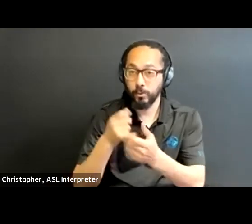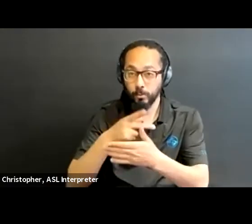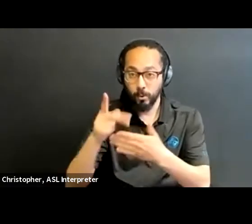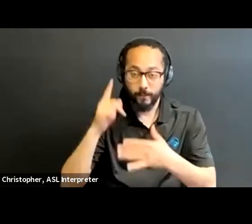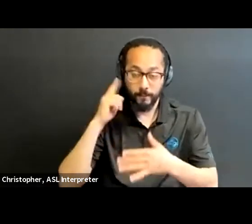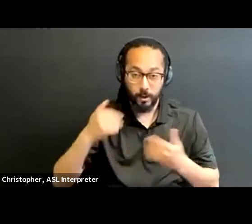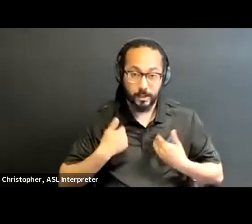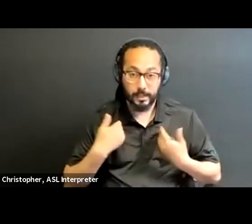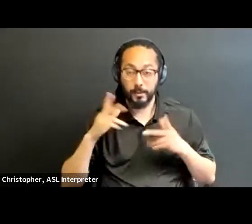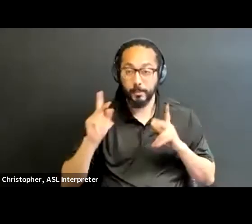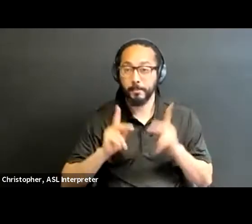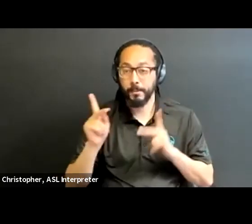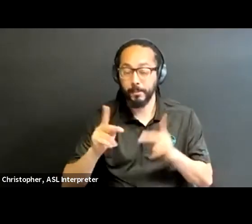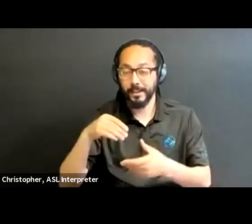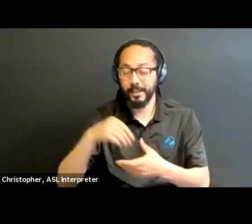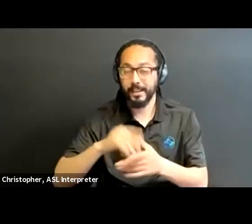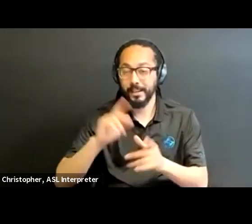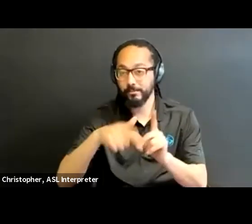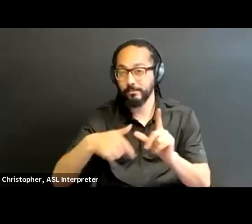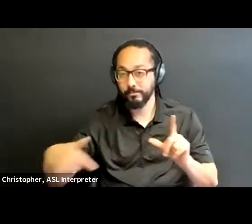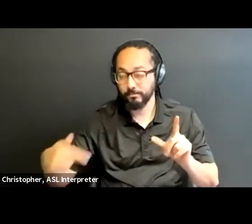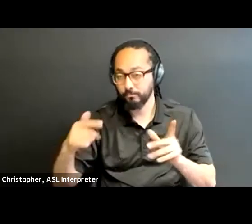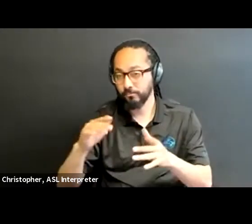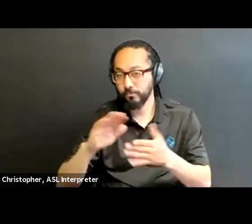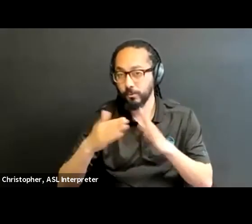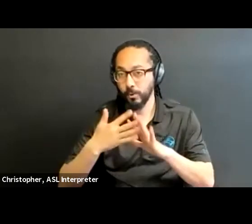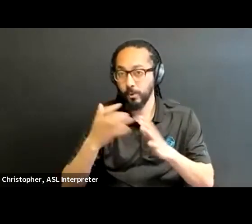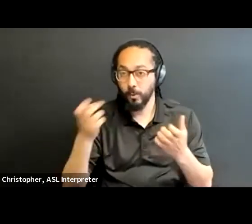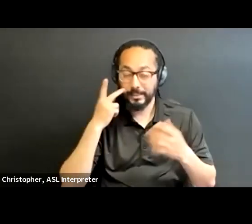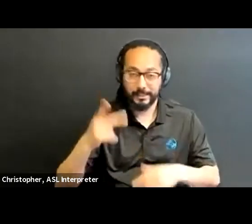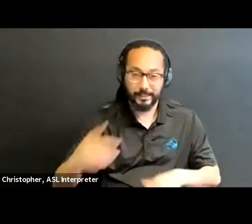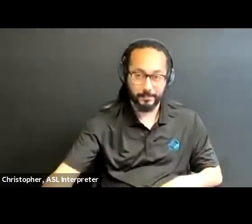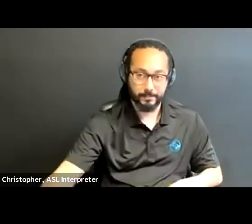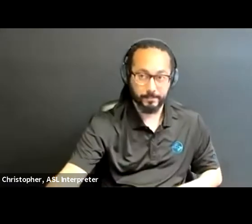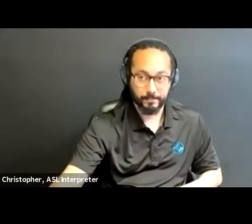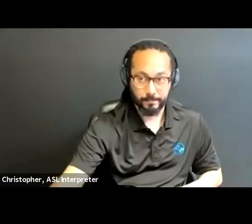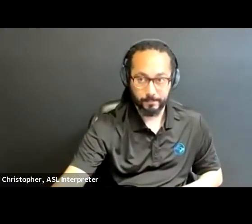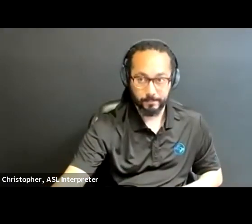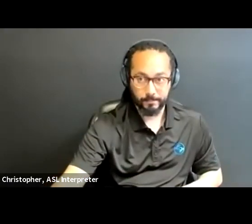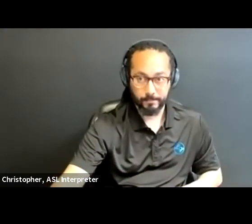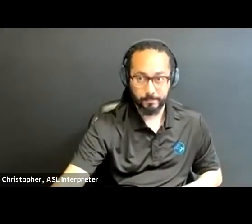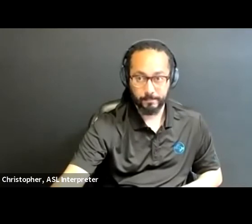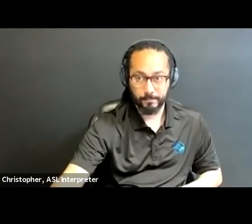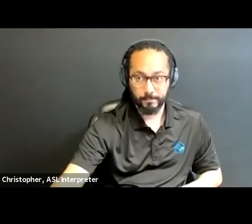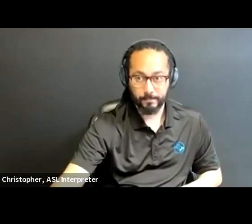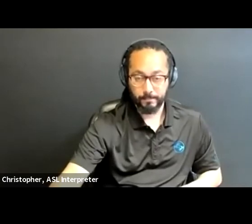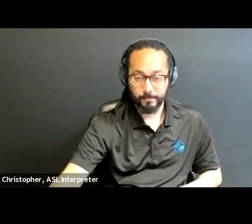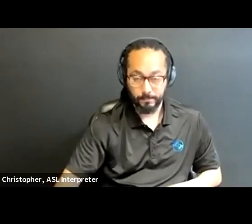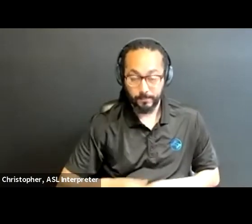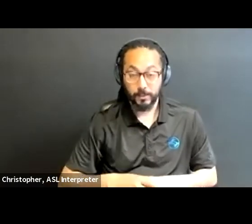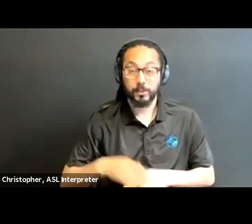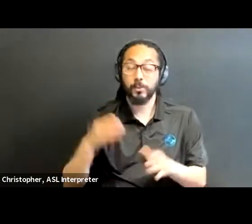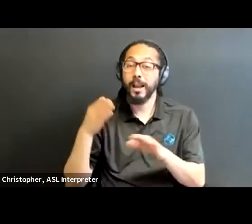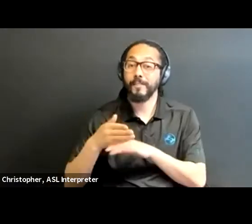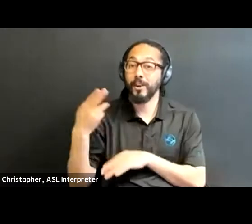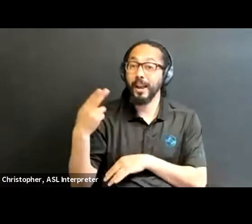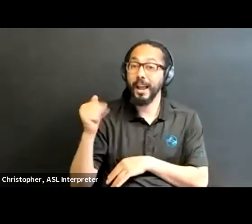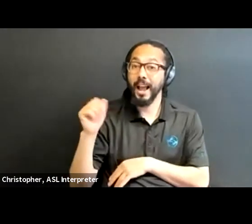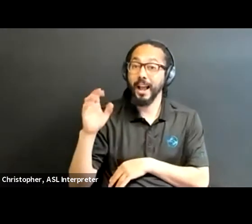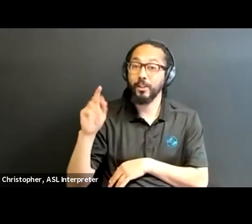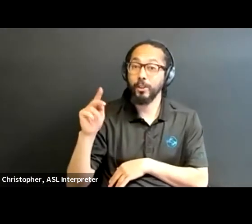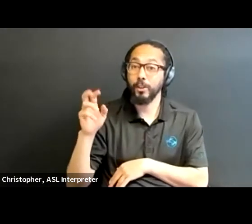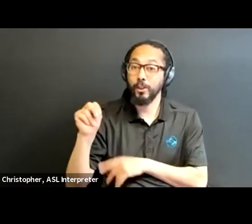2S LGBTQIA community would like to see. So from the hackathon, the winning ideas are in the process of being designed